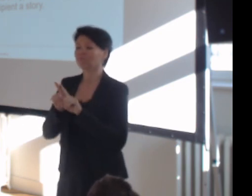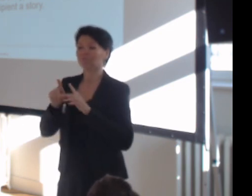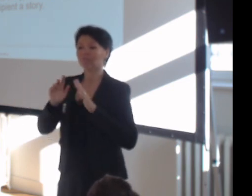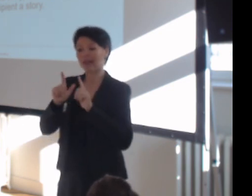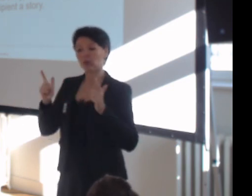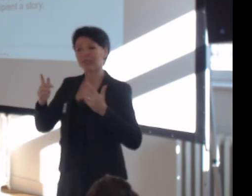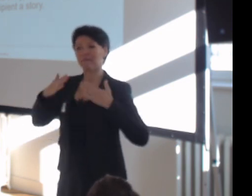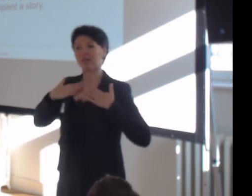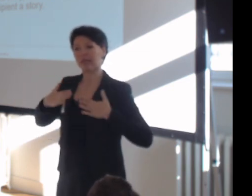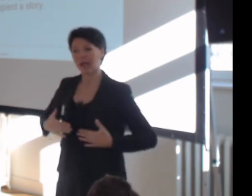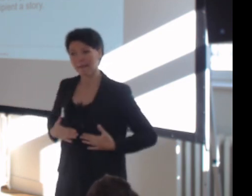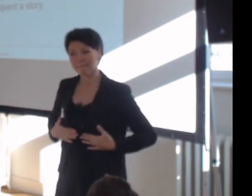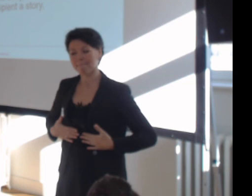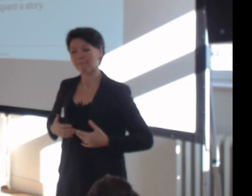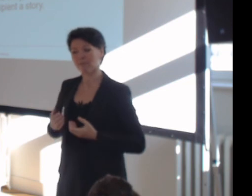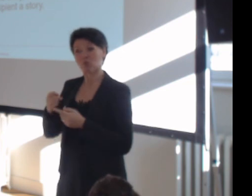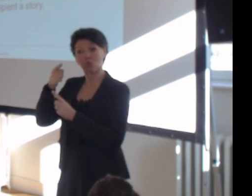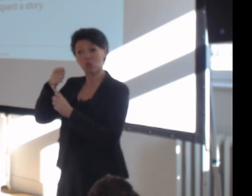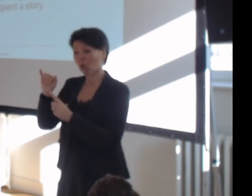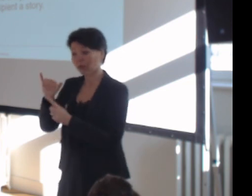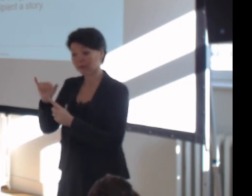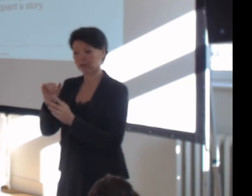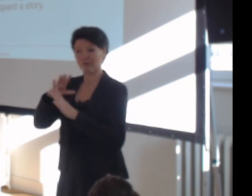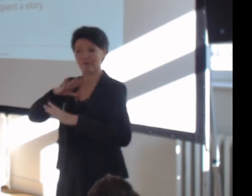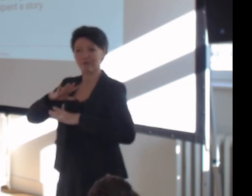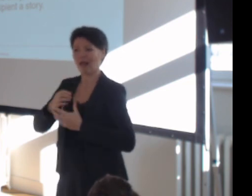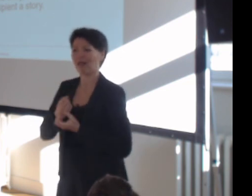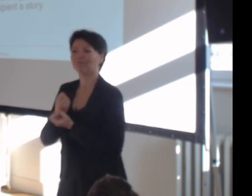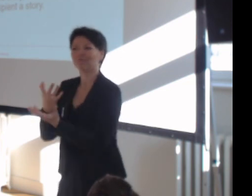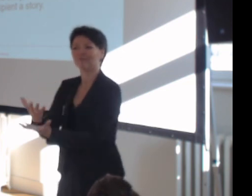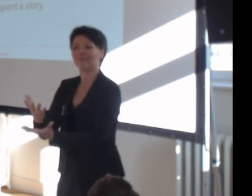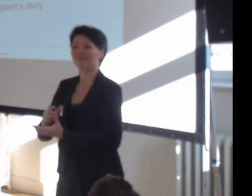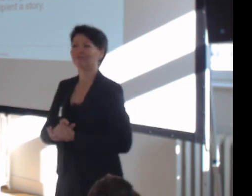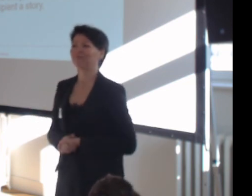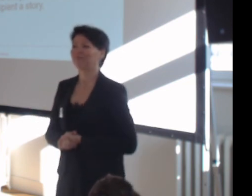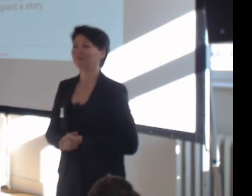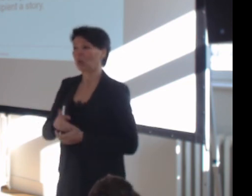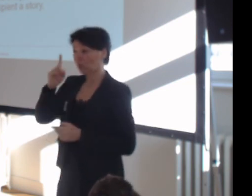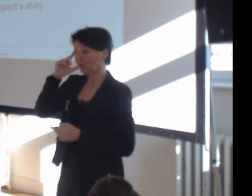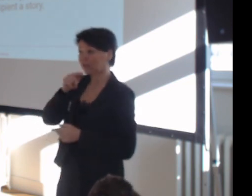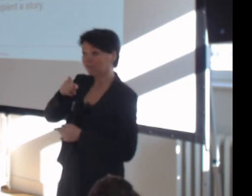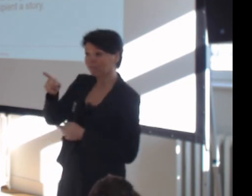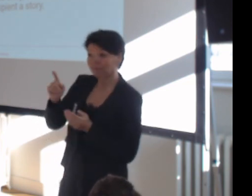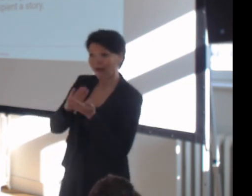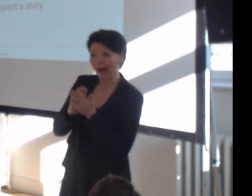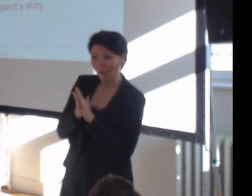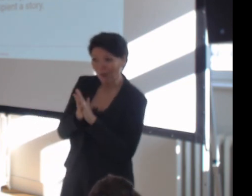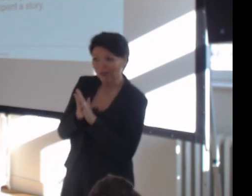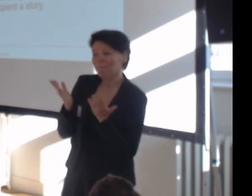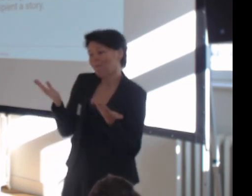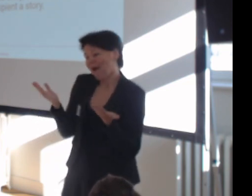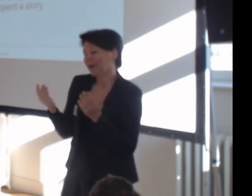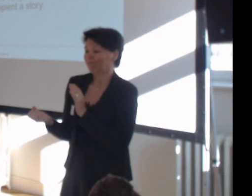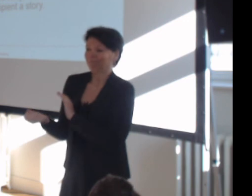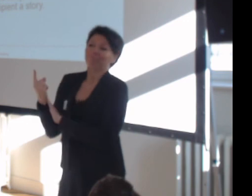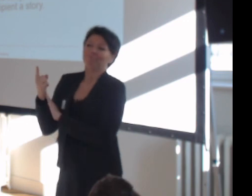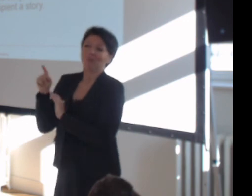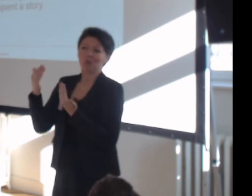the aim of giving the recipient a story. I don't know if you would agree, but that's the definition that came